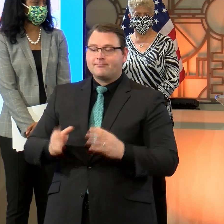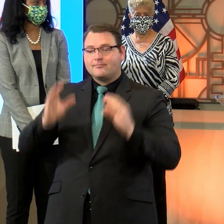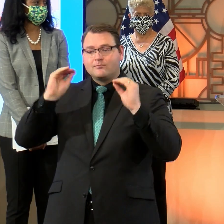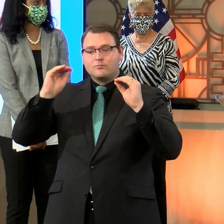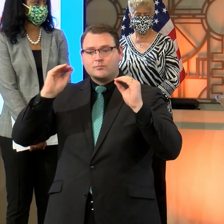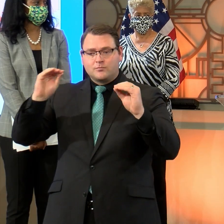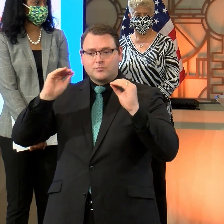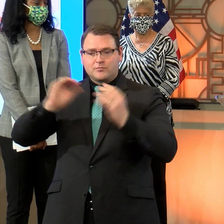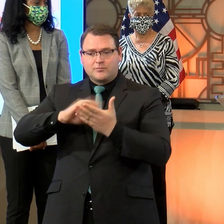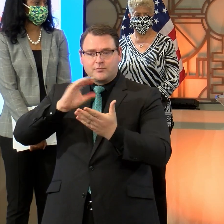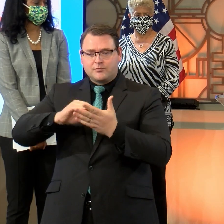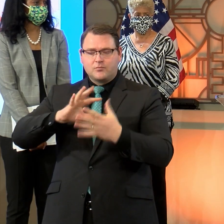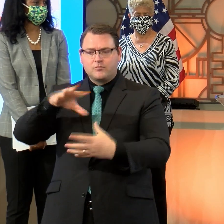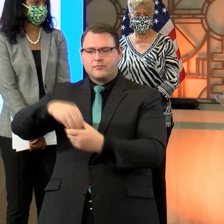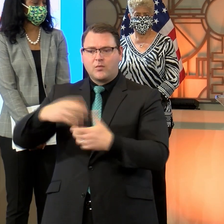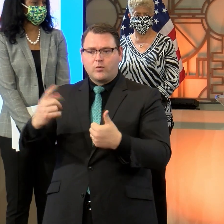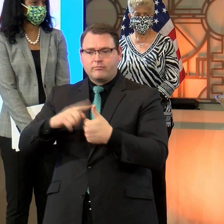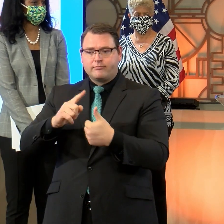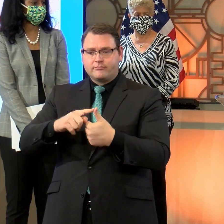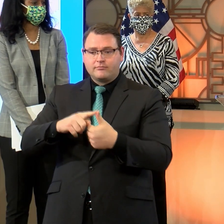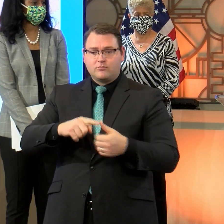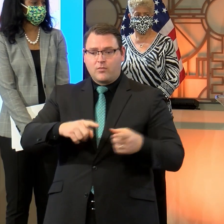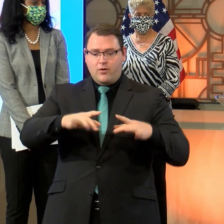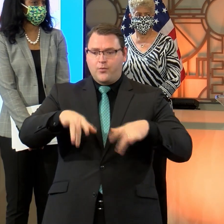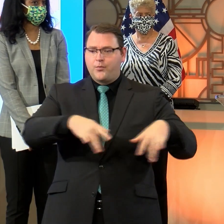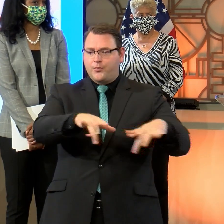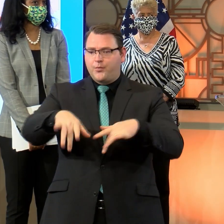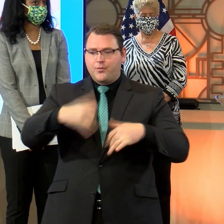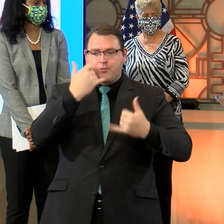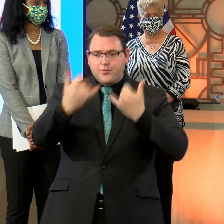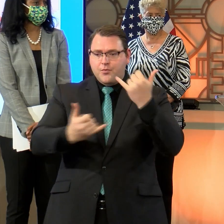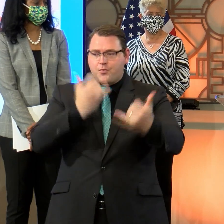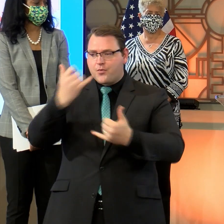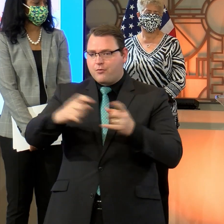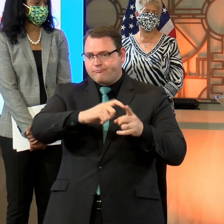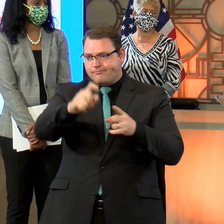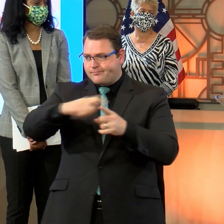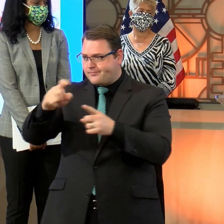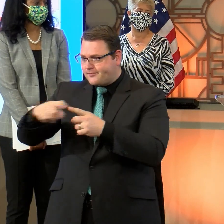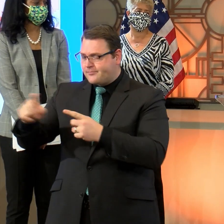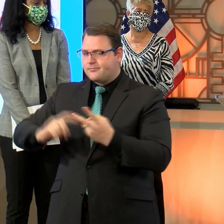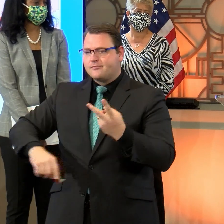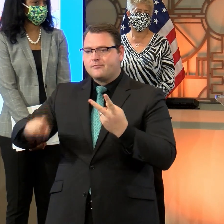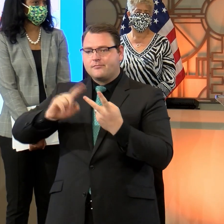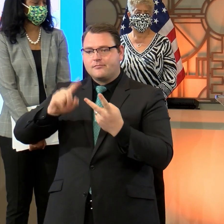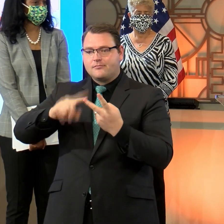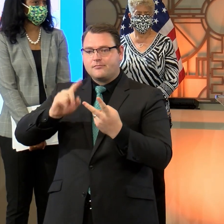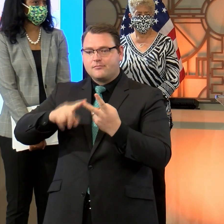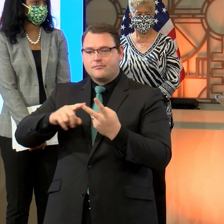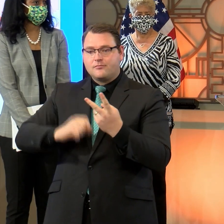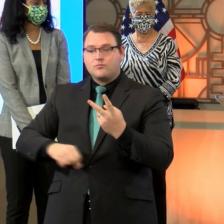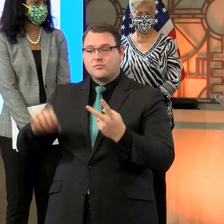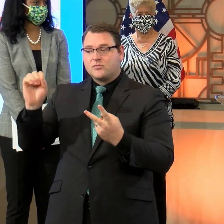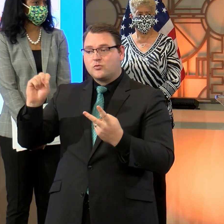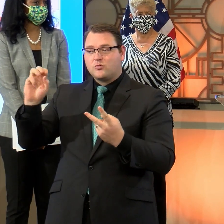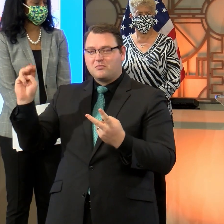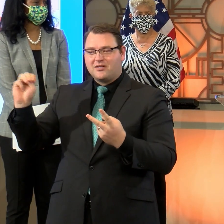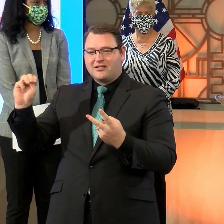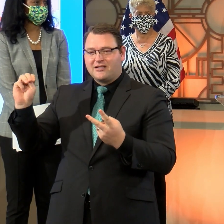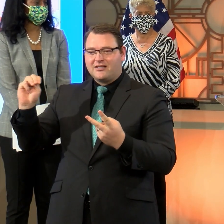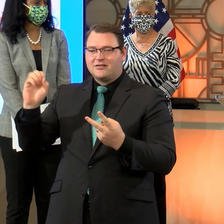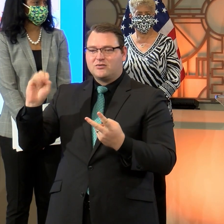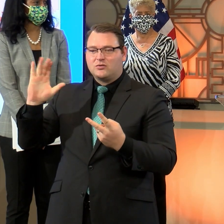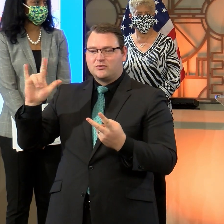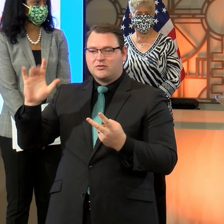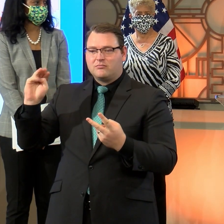including 1, robocalls from the city's Department of Neighborhoods, 2, social media, 3, PSAs